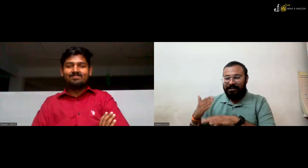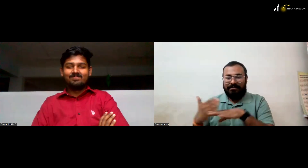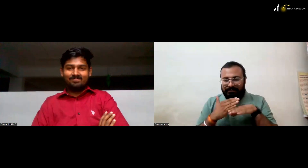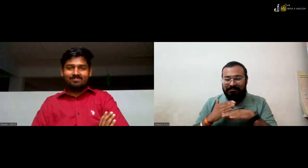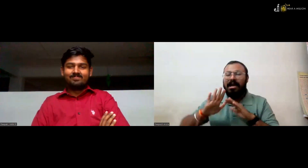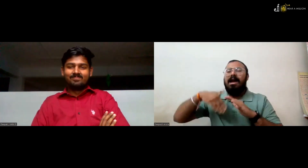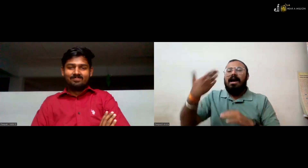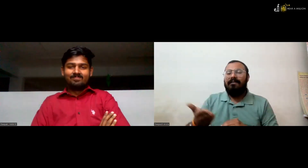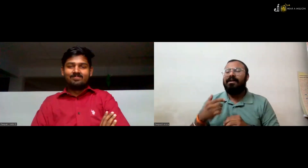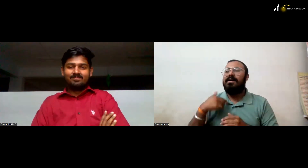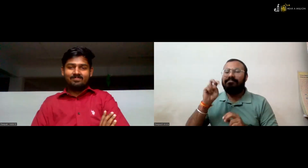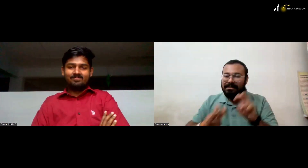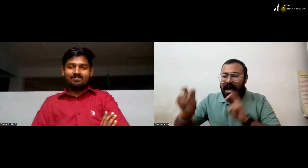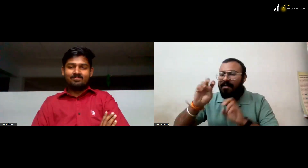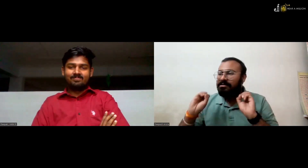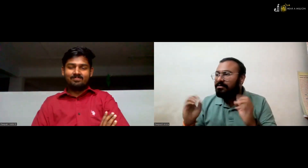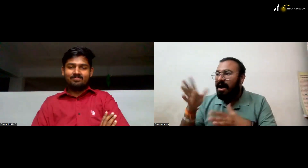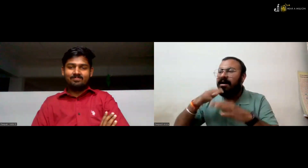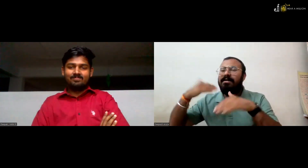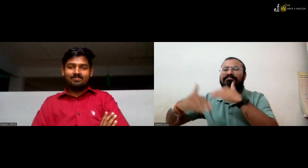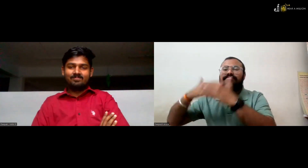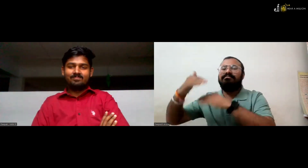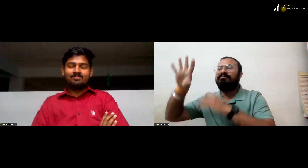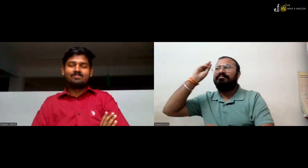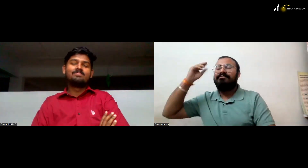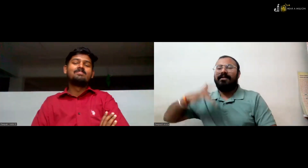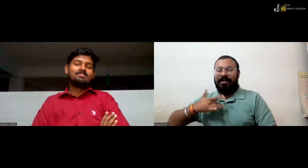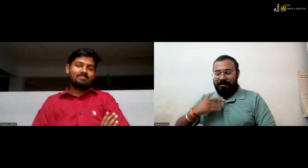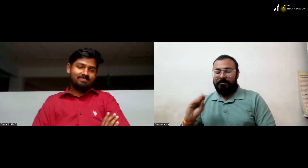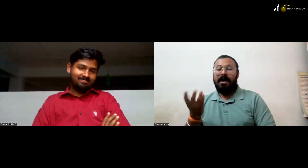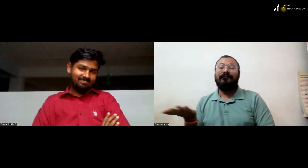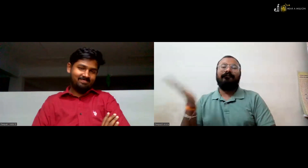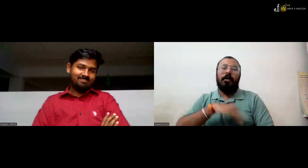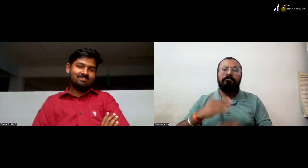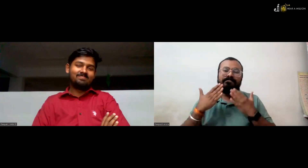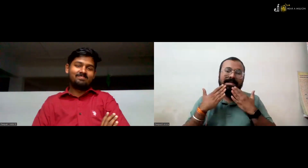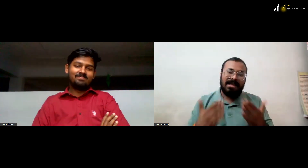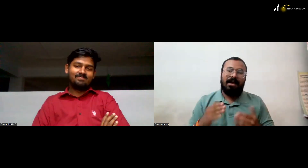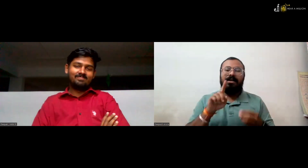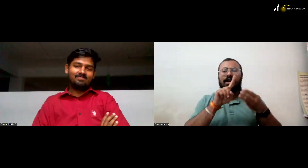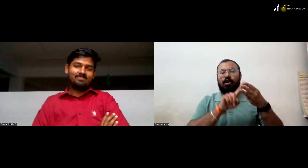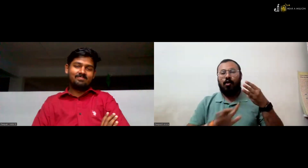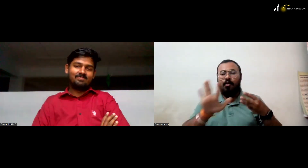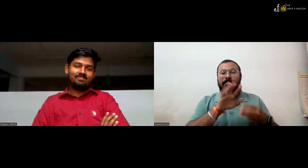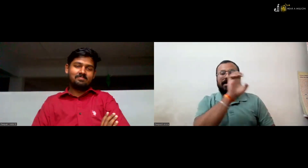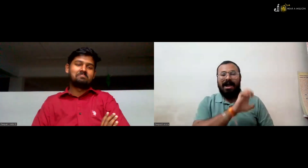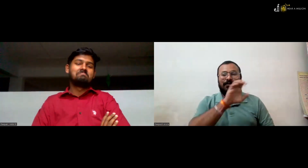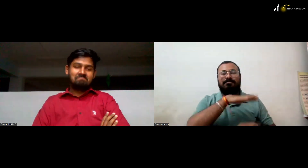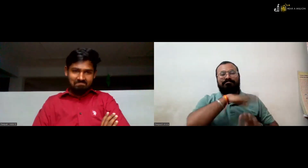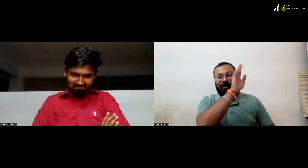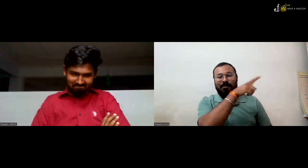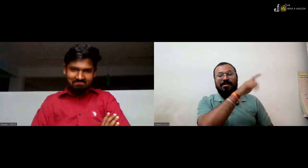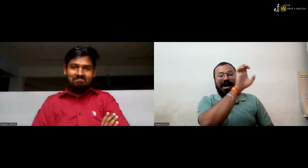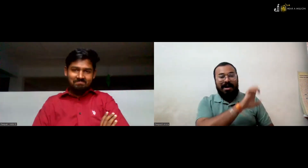because everyone are having different experiences, and then we come along and we can learn together. So I need